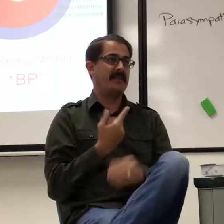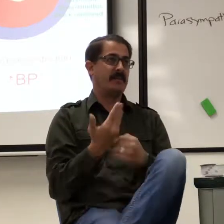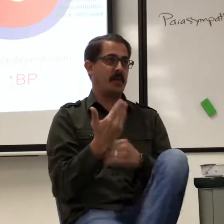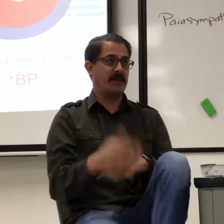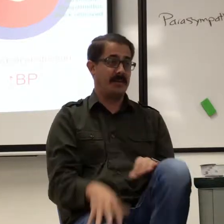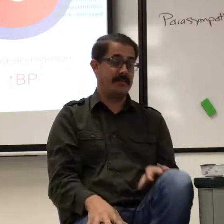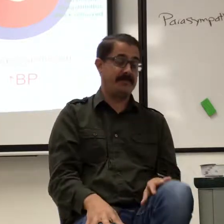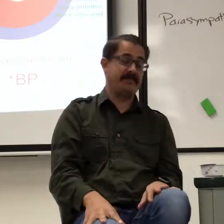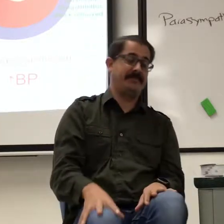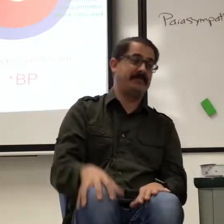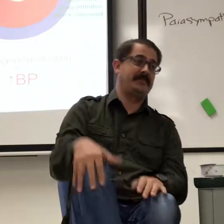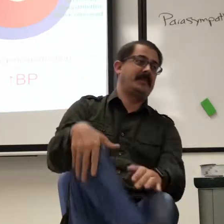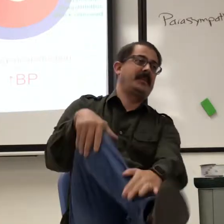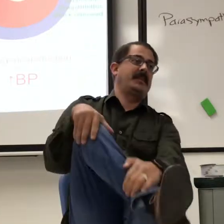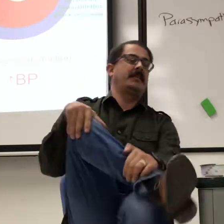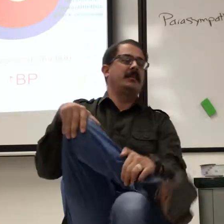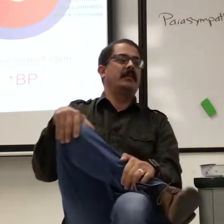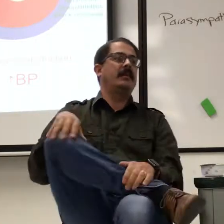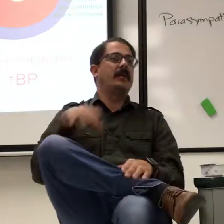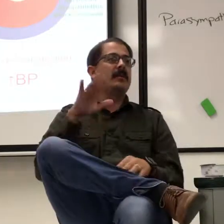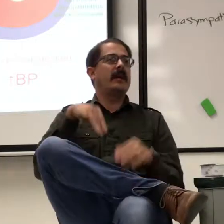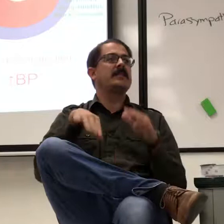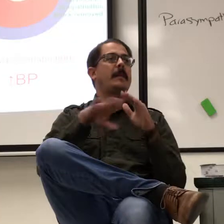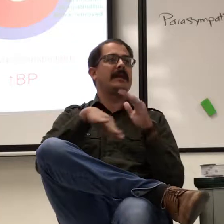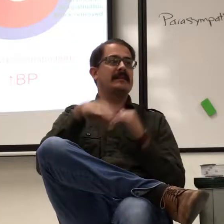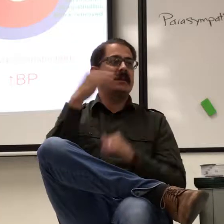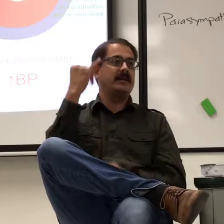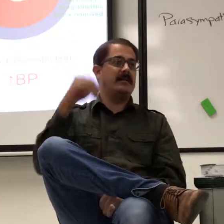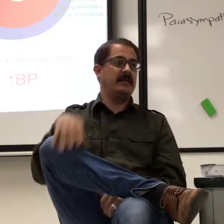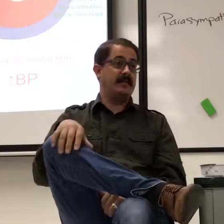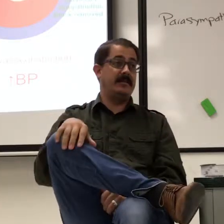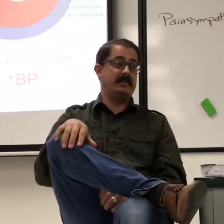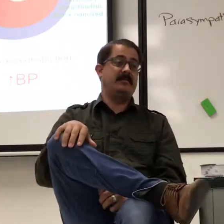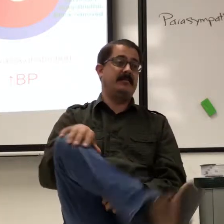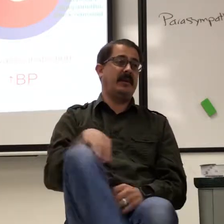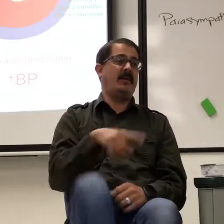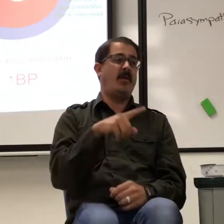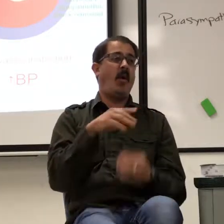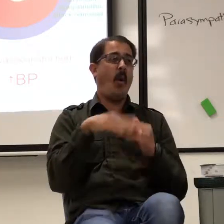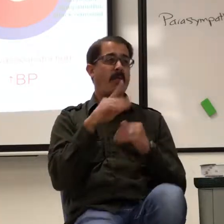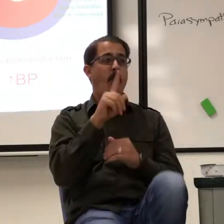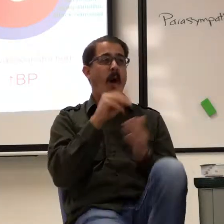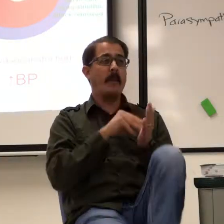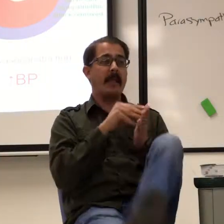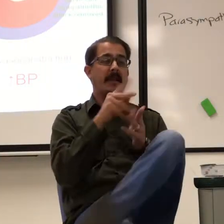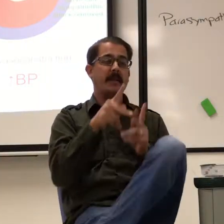blood pressure. Okay? That's the basic idea. In a stressful situation,